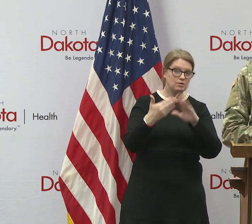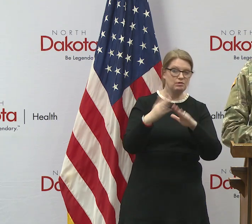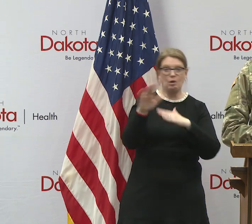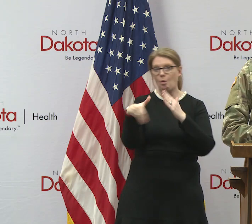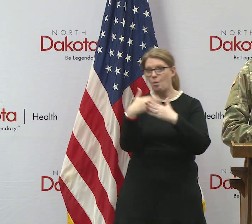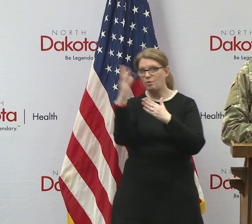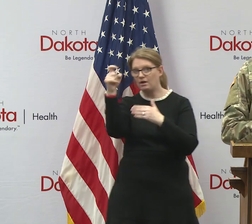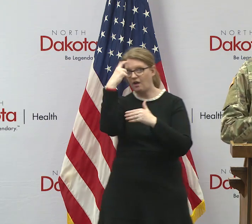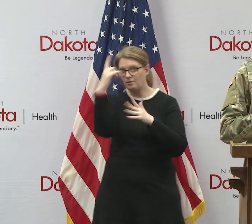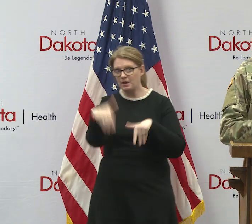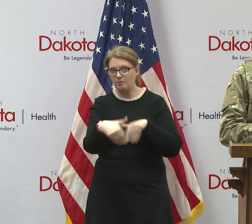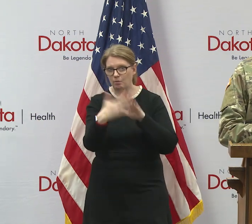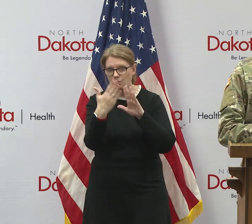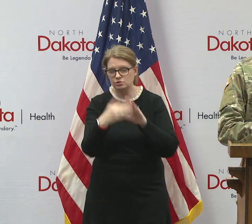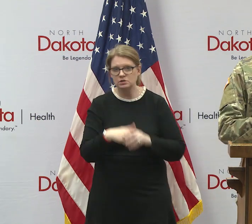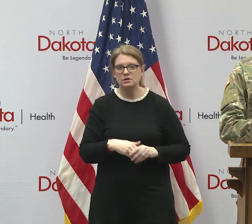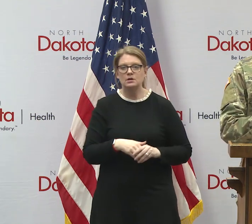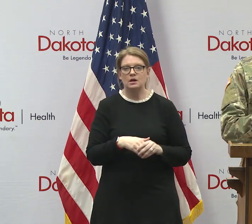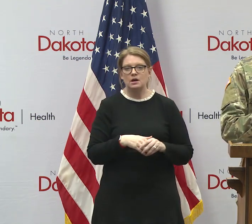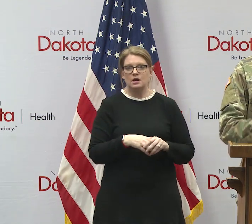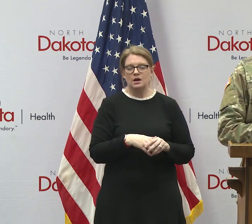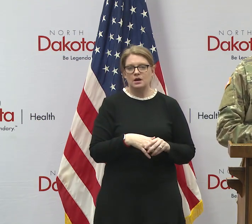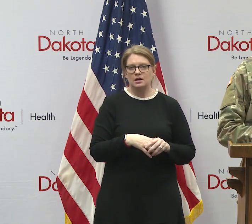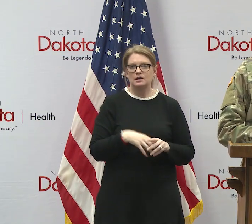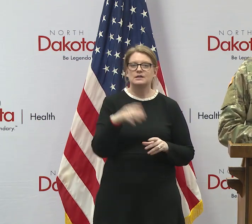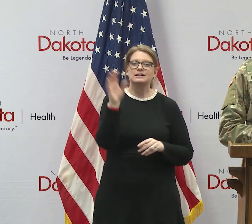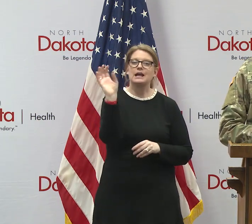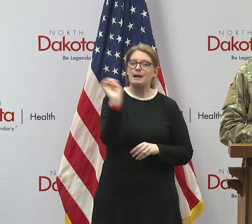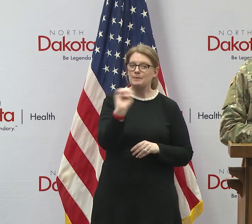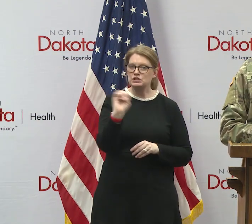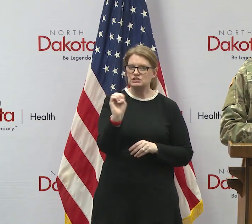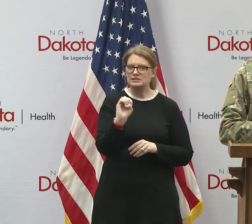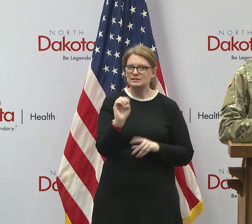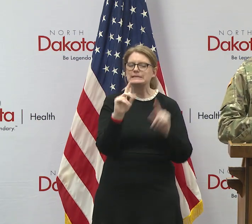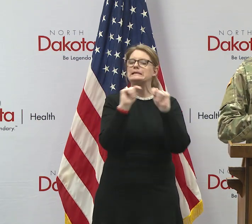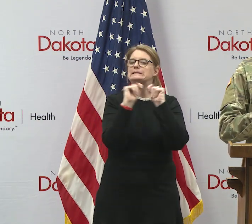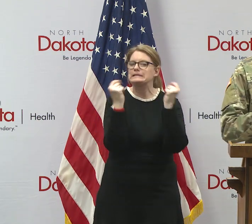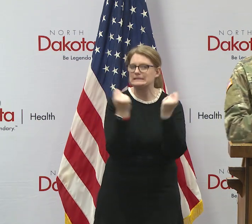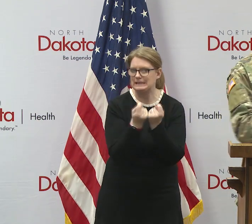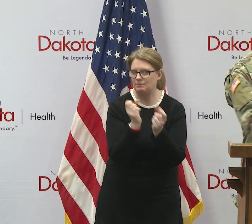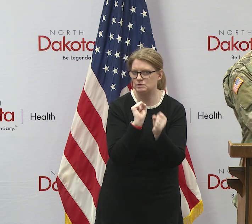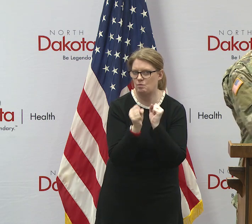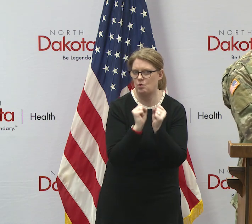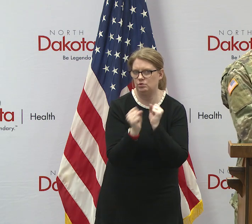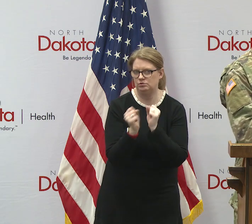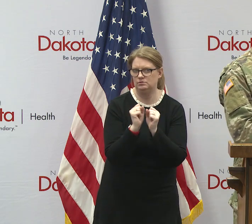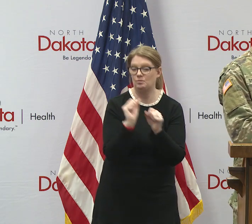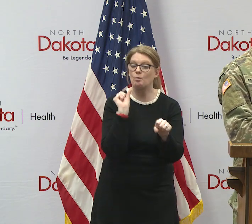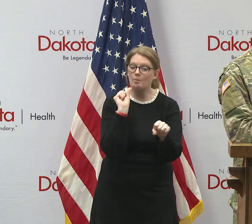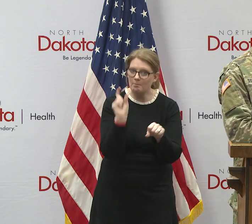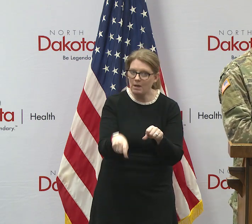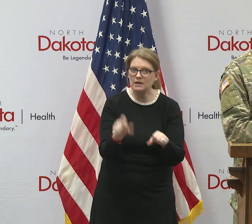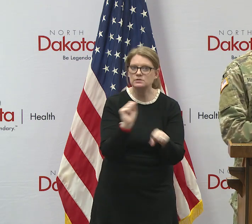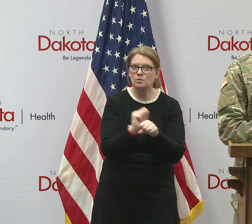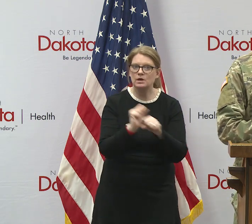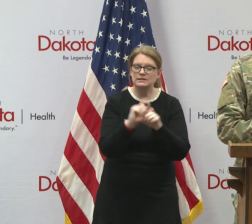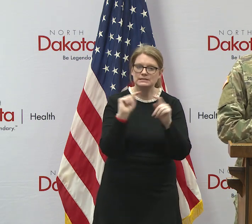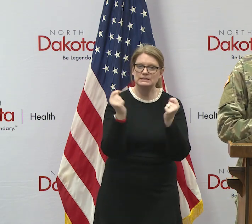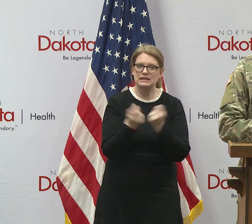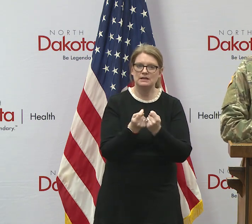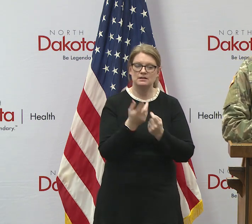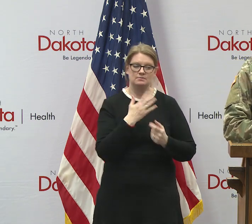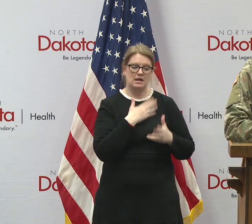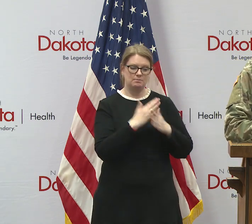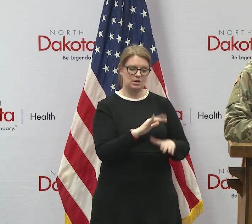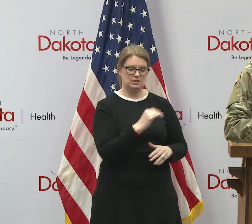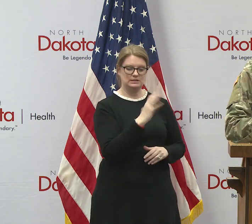approach to this. Emergencies are a team sport. And while it has been mentioned by our partners at Sanford and